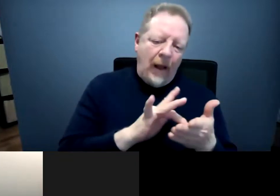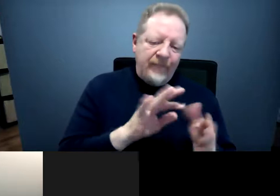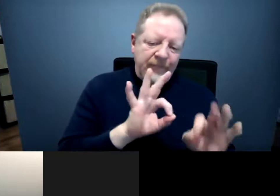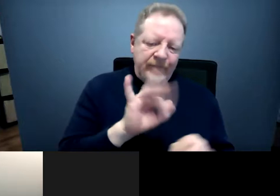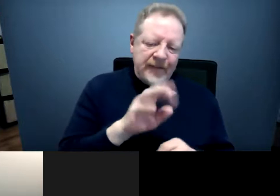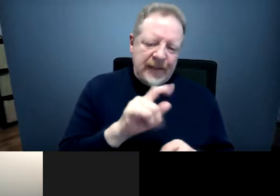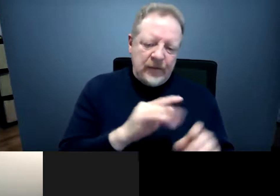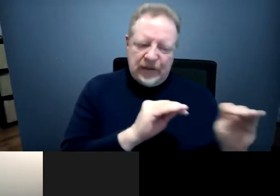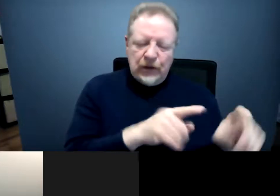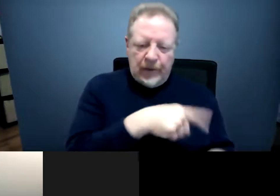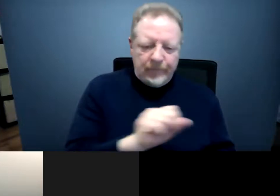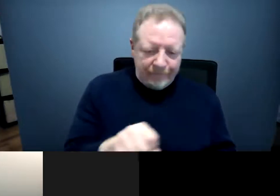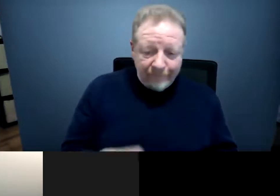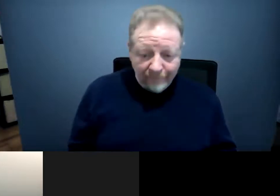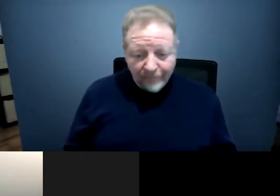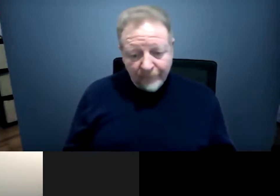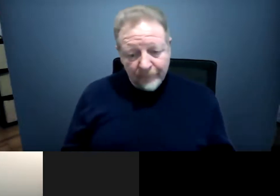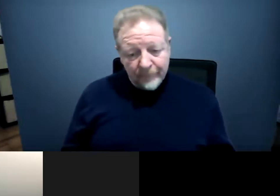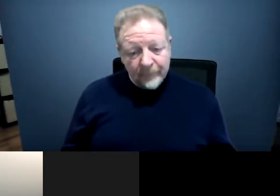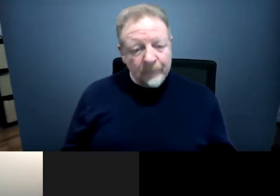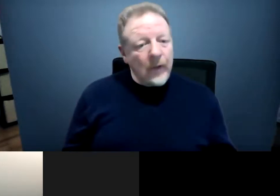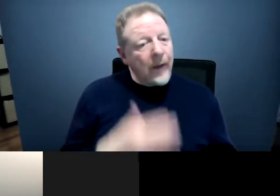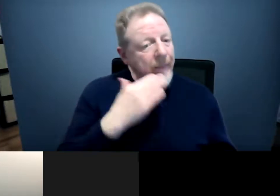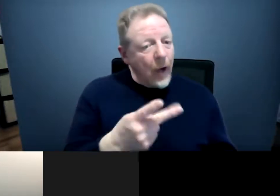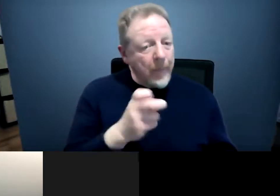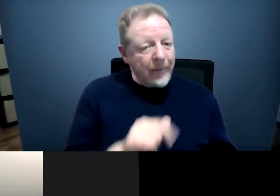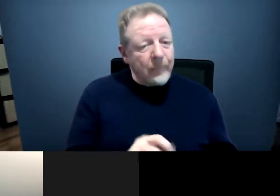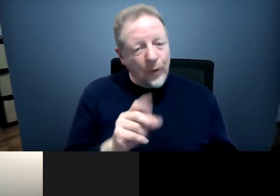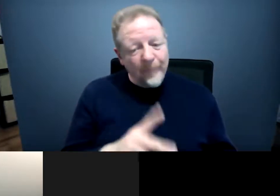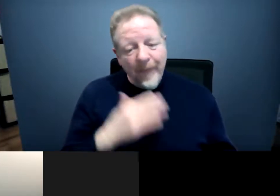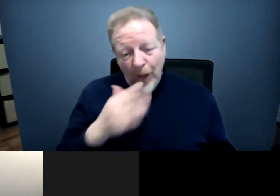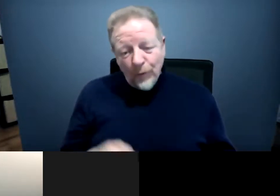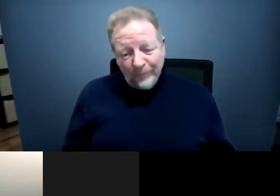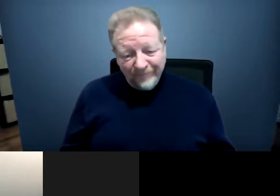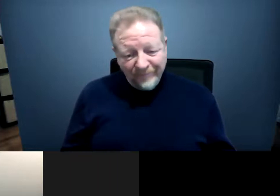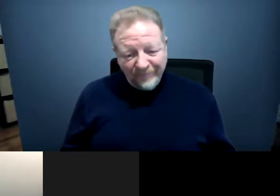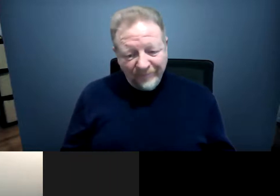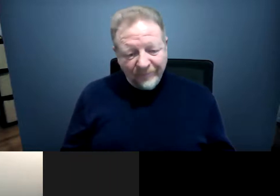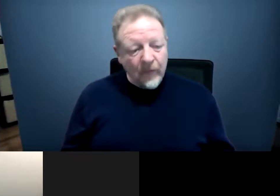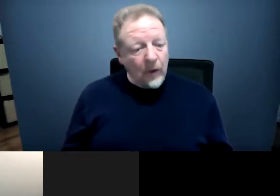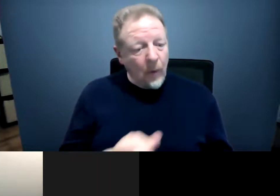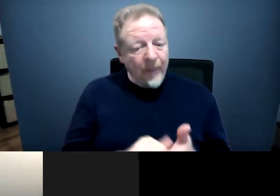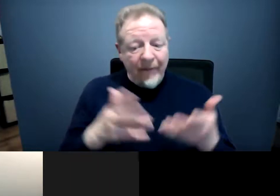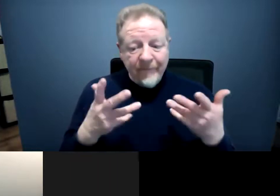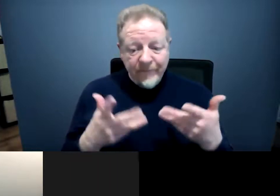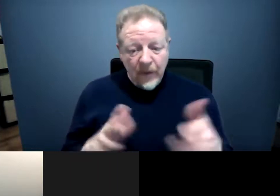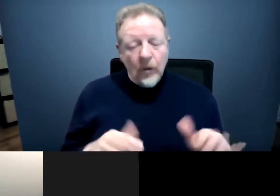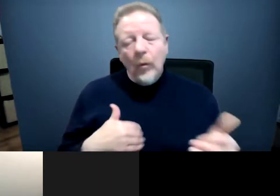All right. And, Thank you. Well, thank you, Penny. And Okay. Thank you. with that, we can move on to the